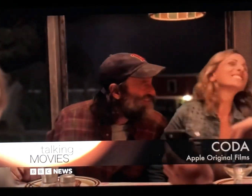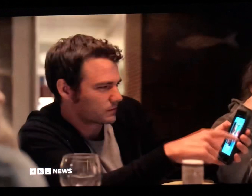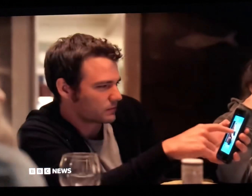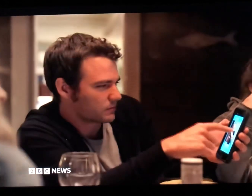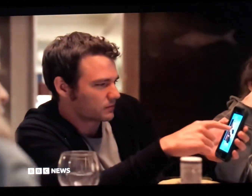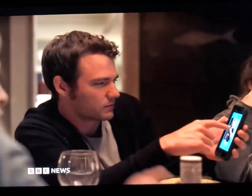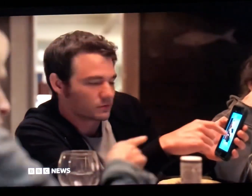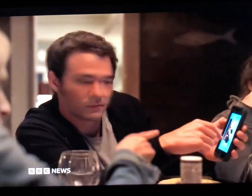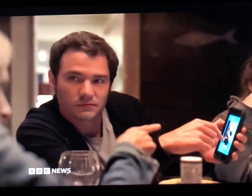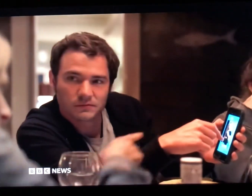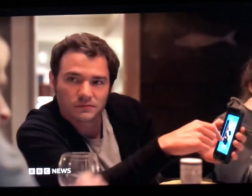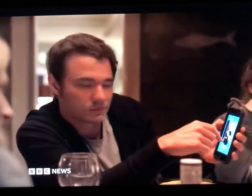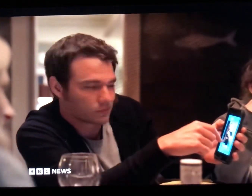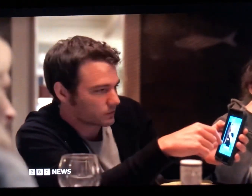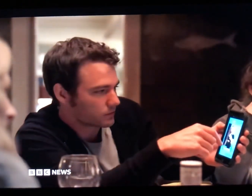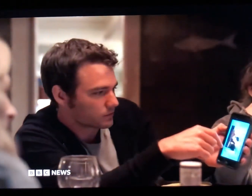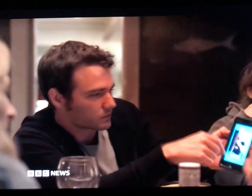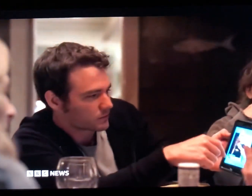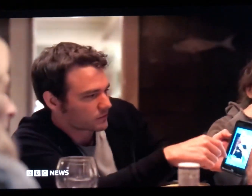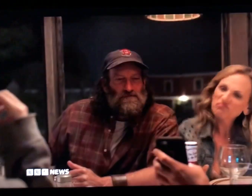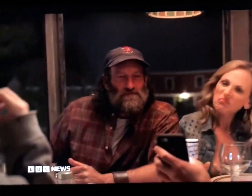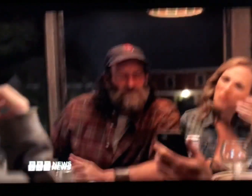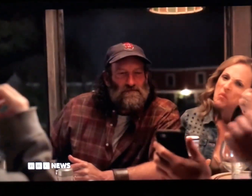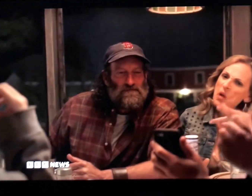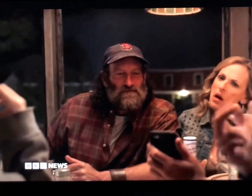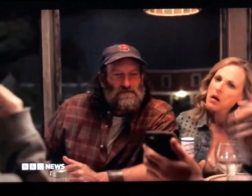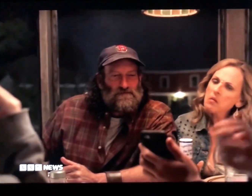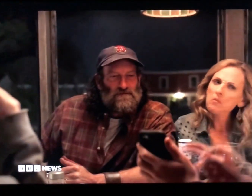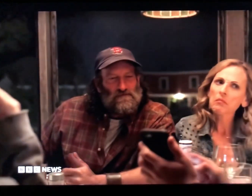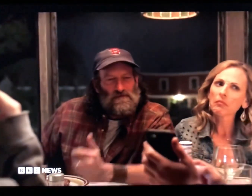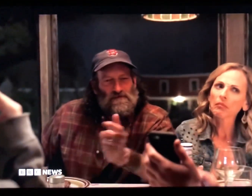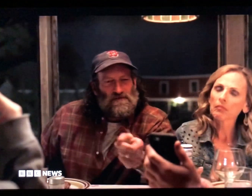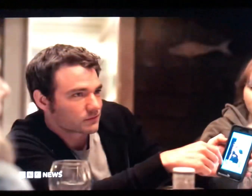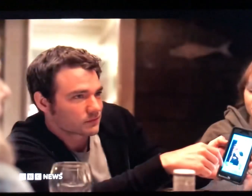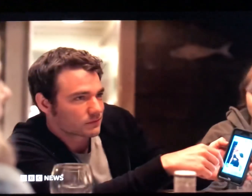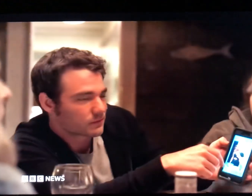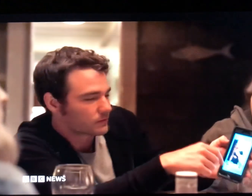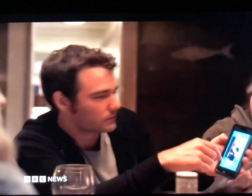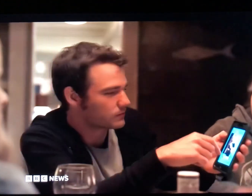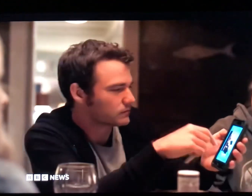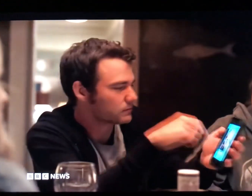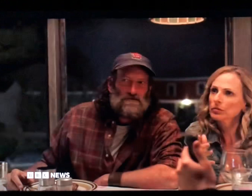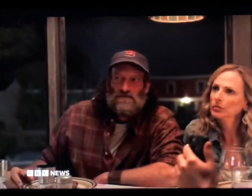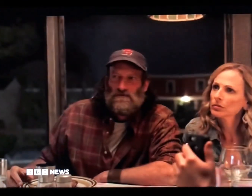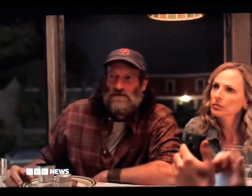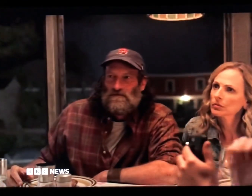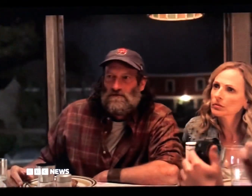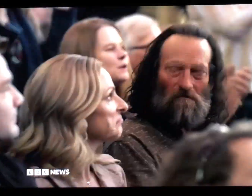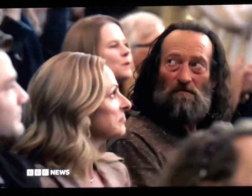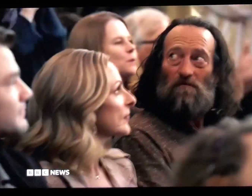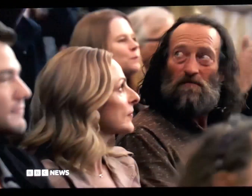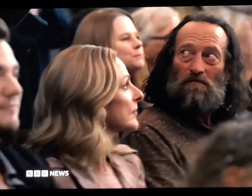was seen as a landmark movie in that it was the first film with a predominantly deaf cast in leading roles to win Best